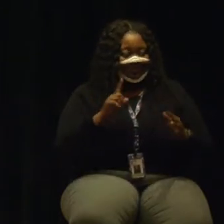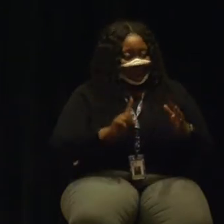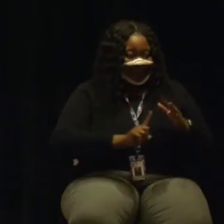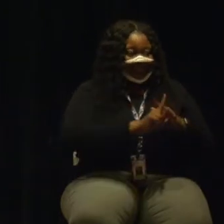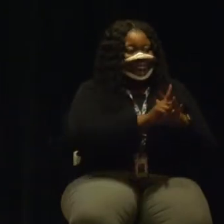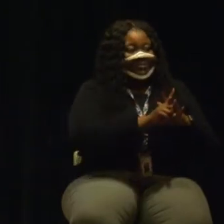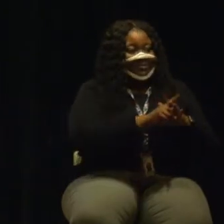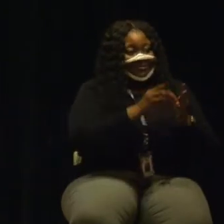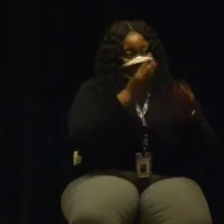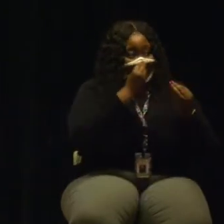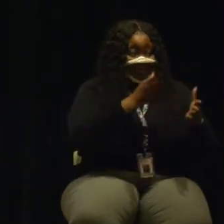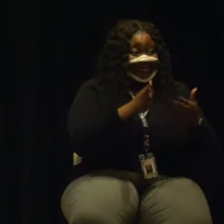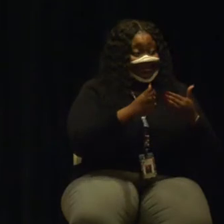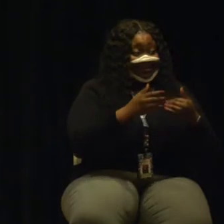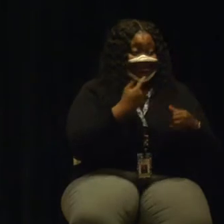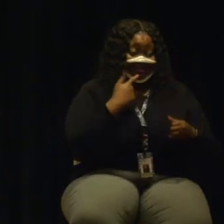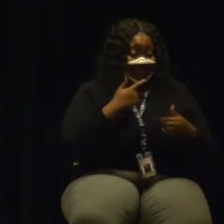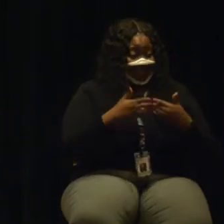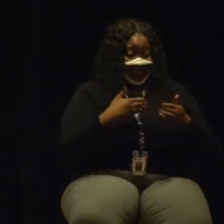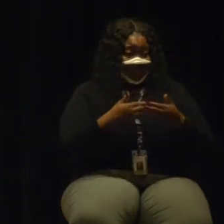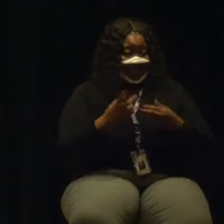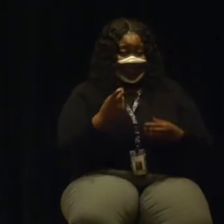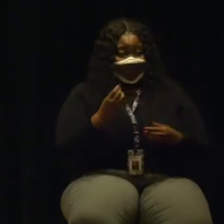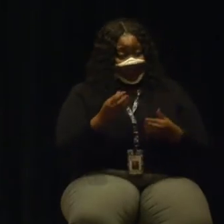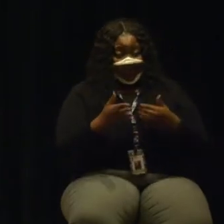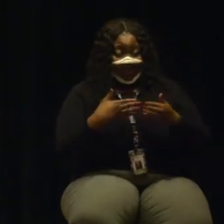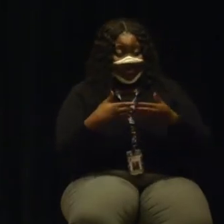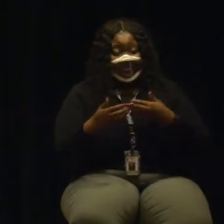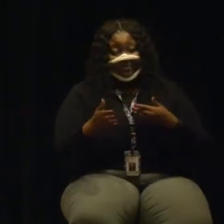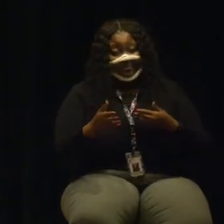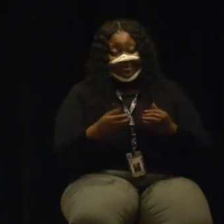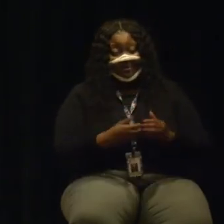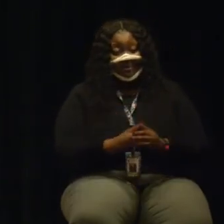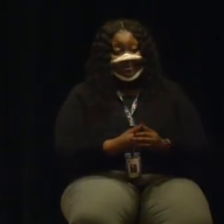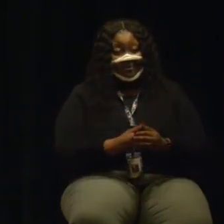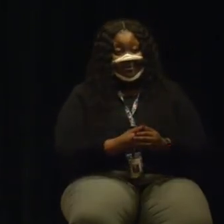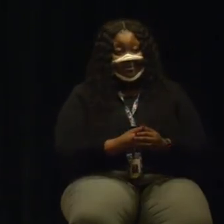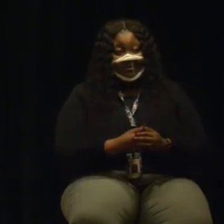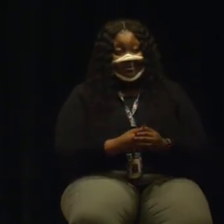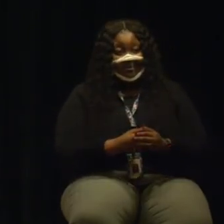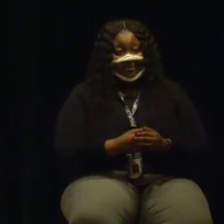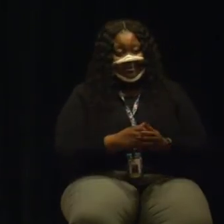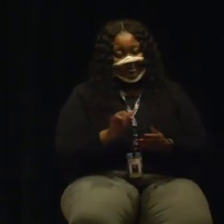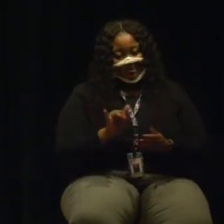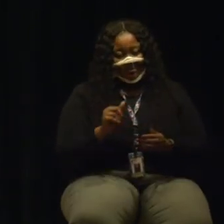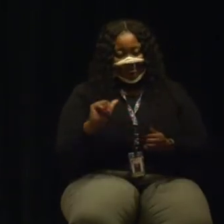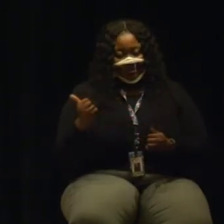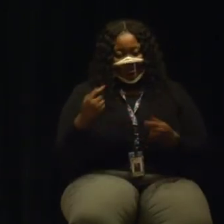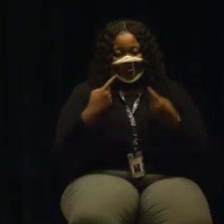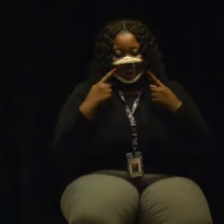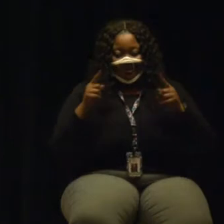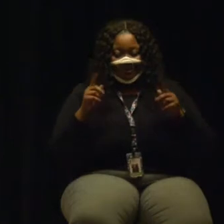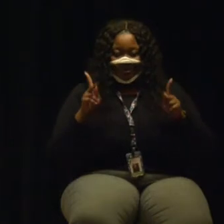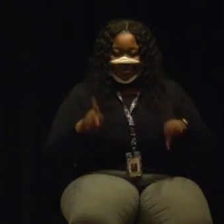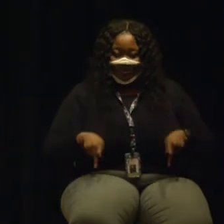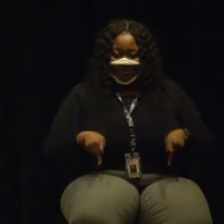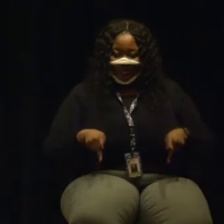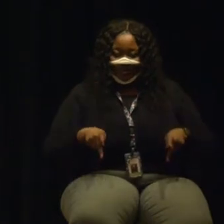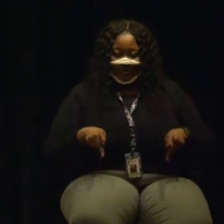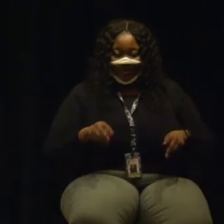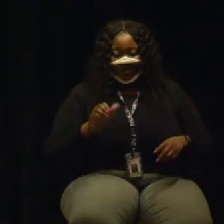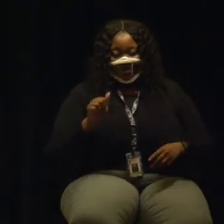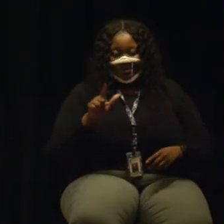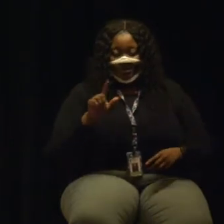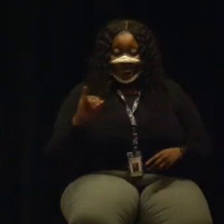do. And I think that those same people, we can pick somebody else who really is in that space, like a Muhammad